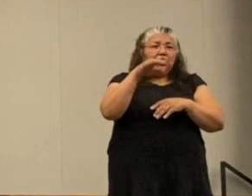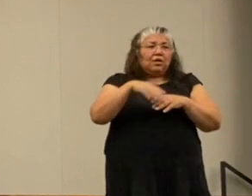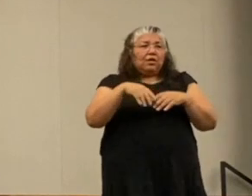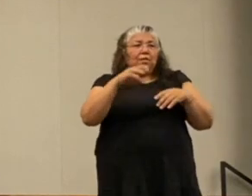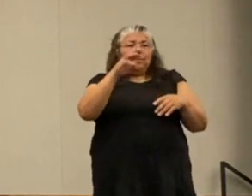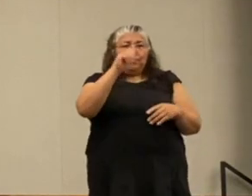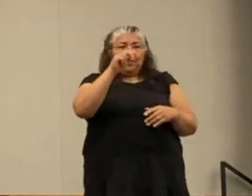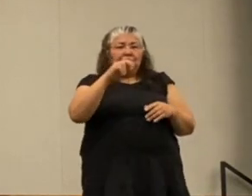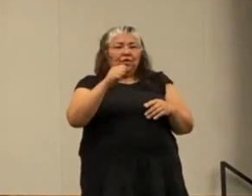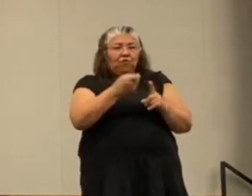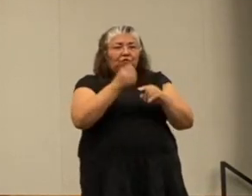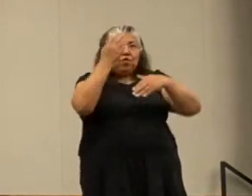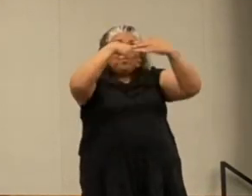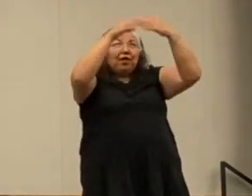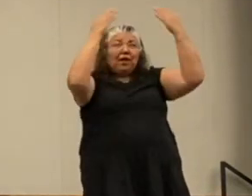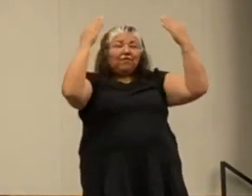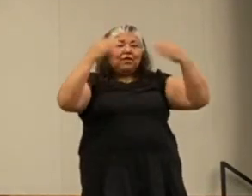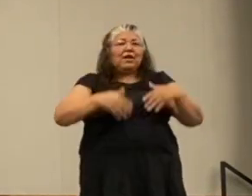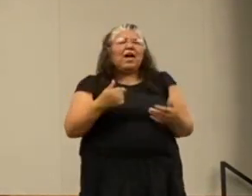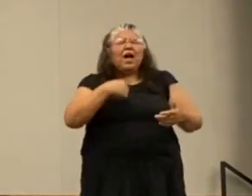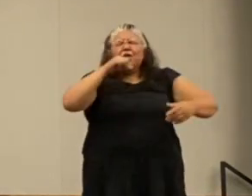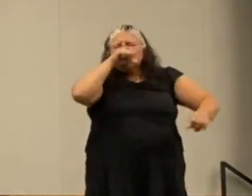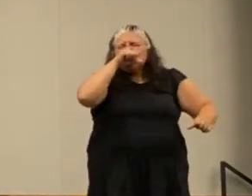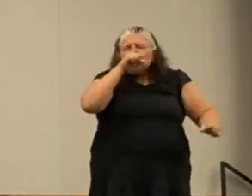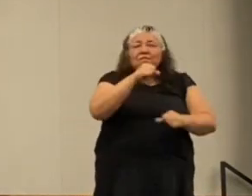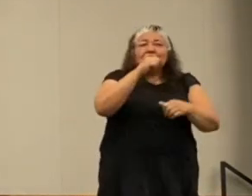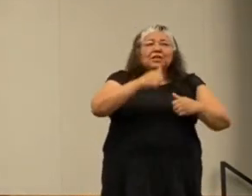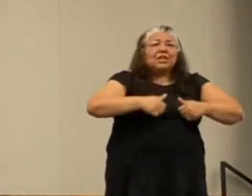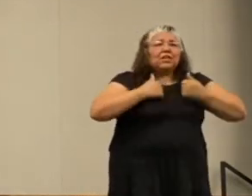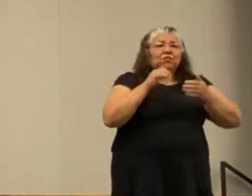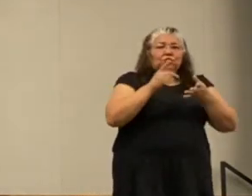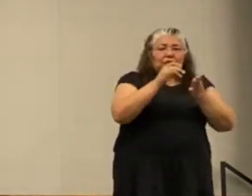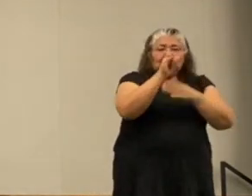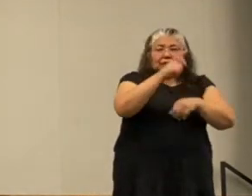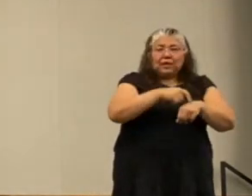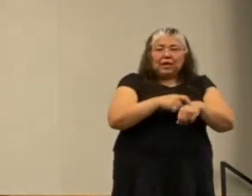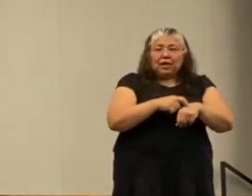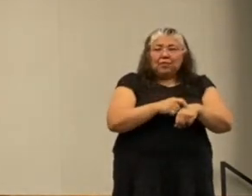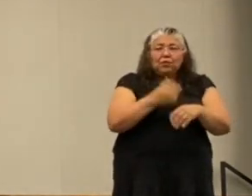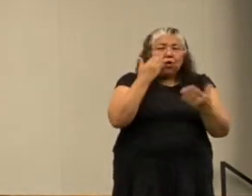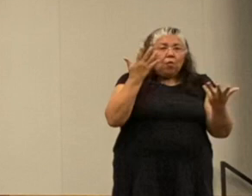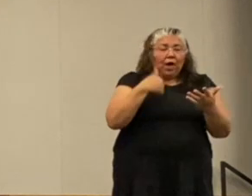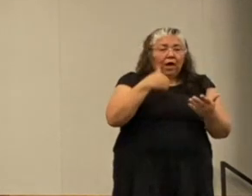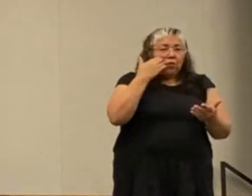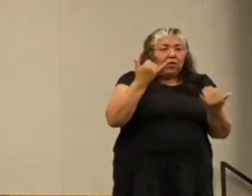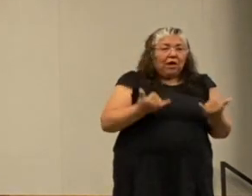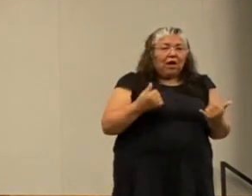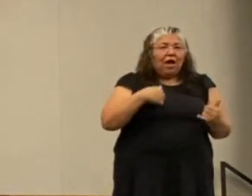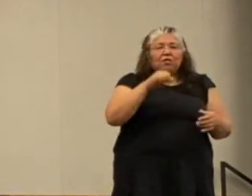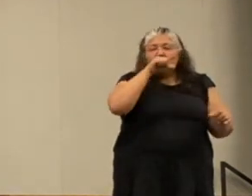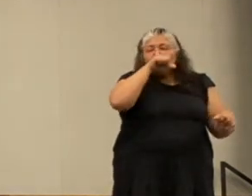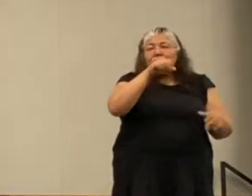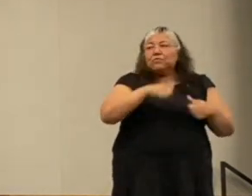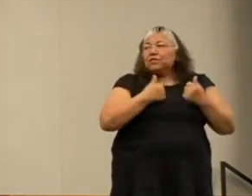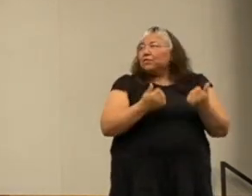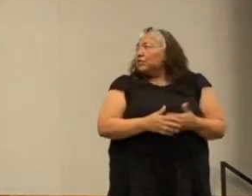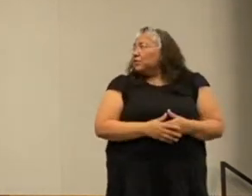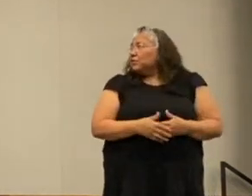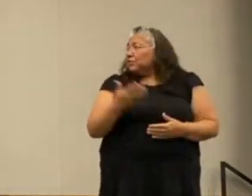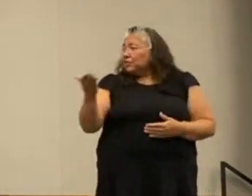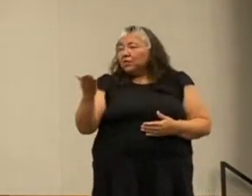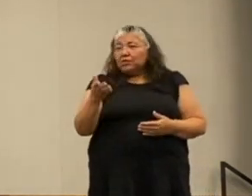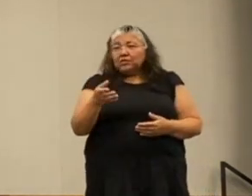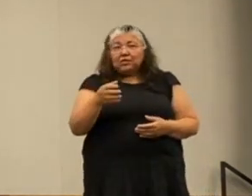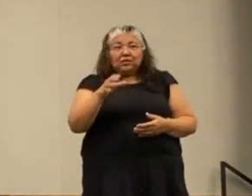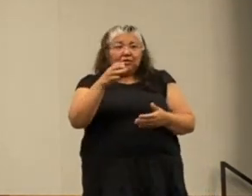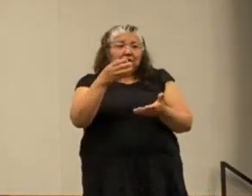heaven. I would love to live in that point right now, knowing what I know now. I would love to. I'm just getting a glass of water, just